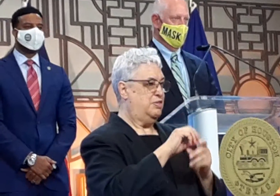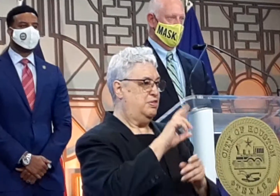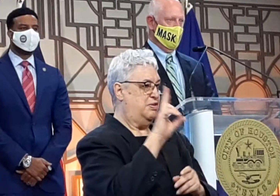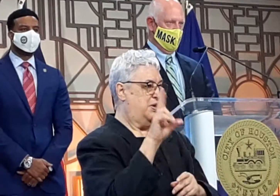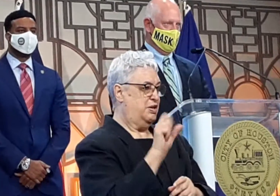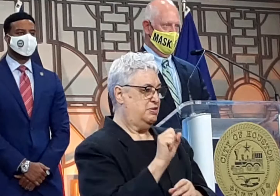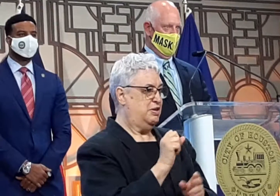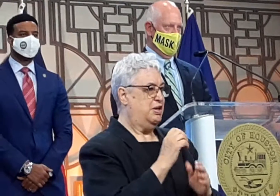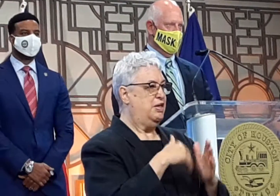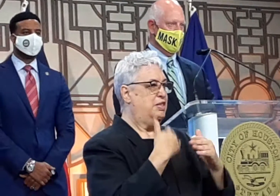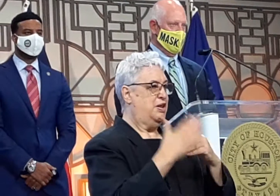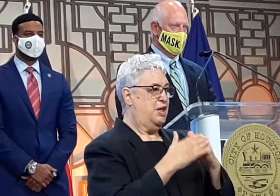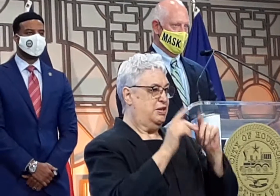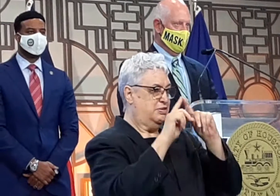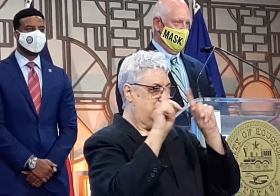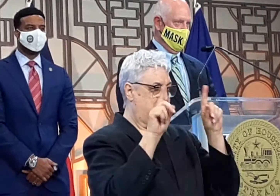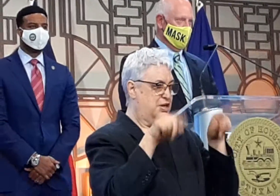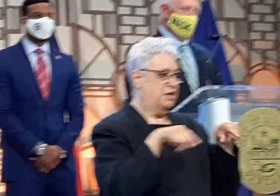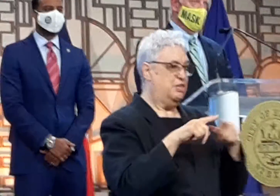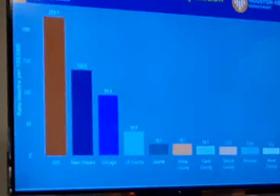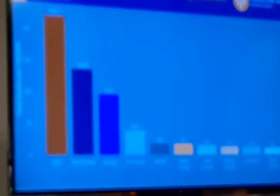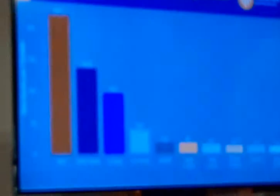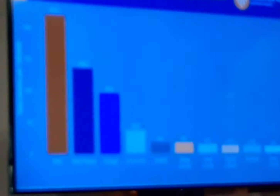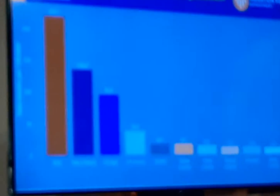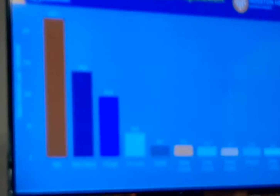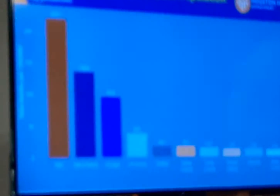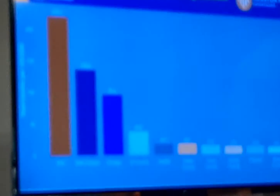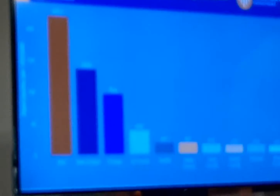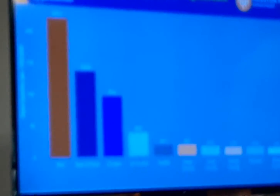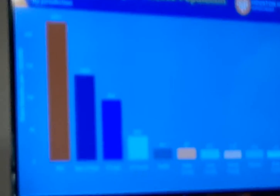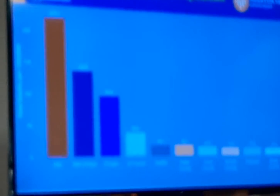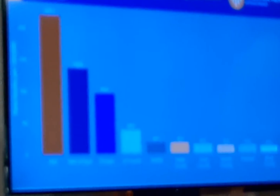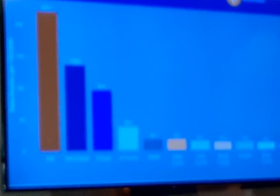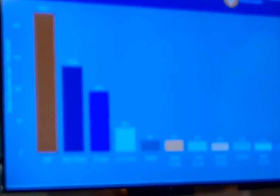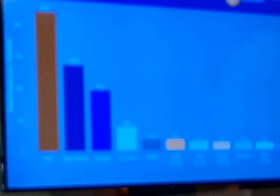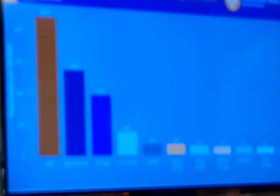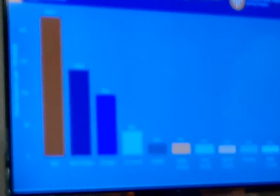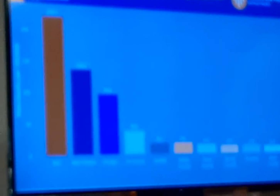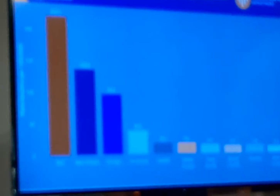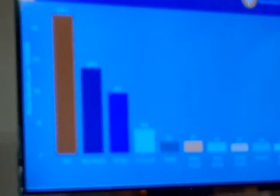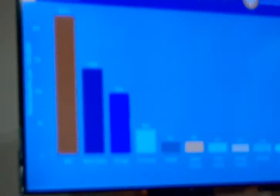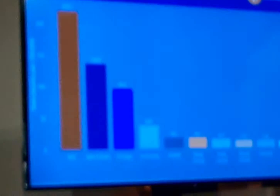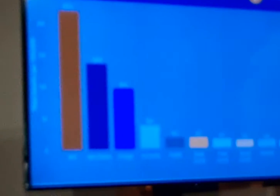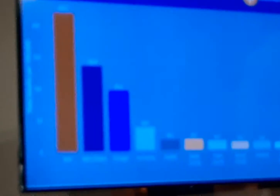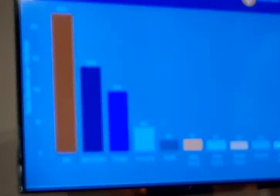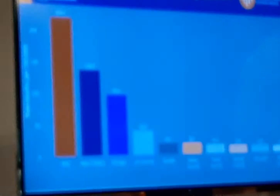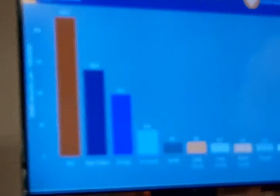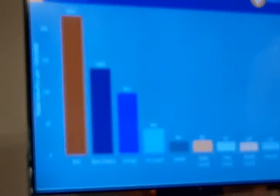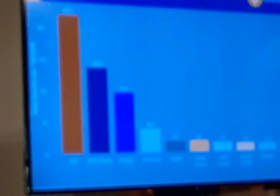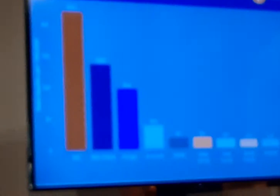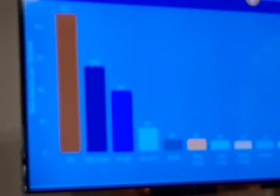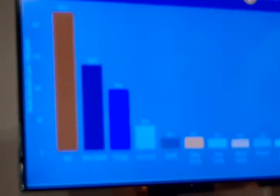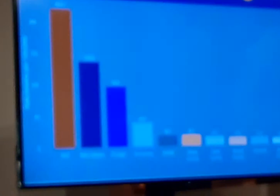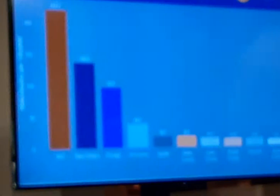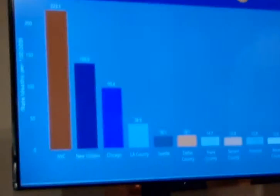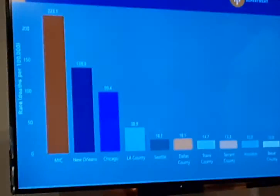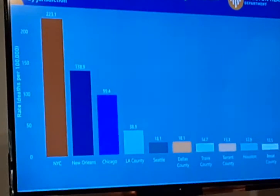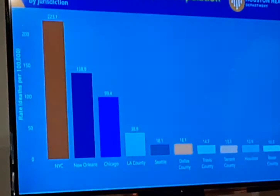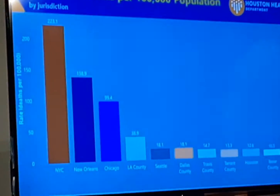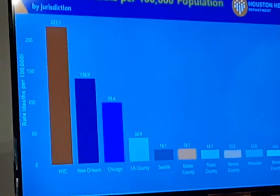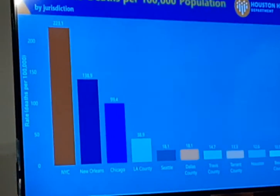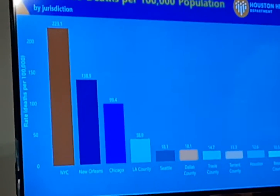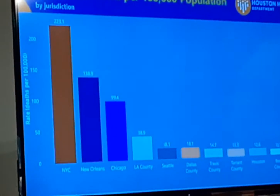If we go to the next slide, so that's the bad news. But again, New York City had the largest number, followed by New Orleans, Chicago, and Los